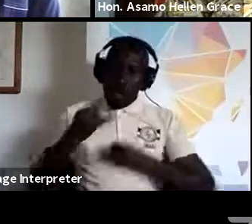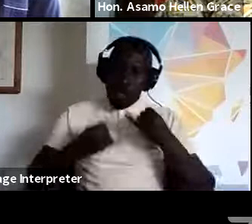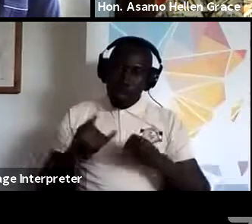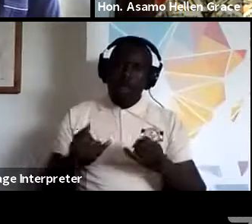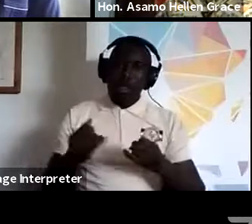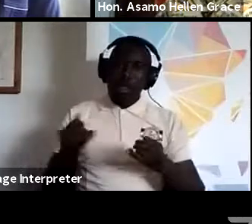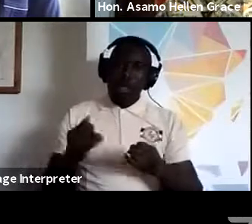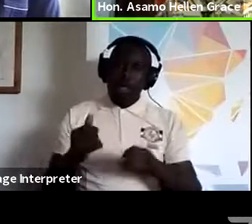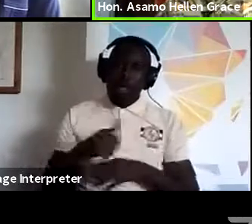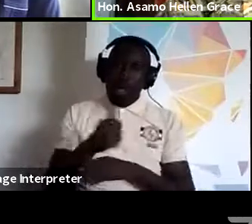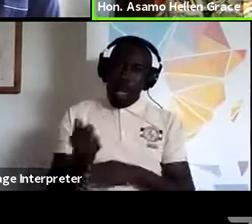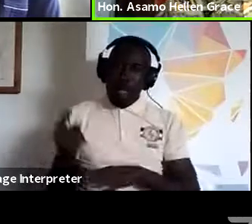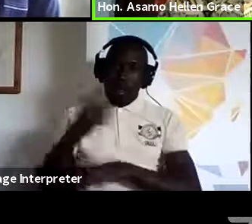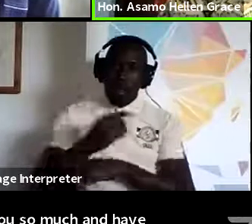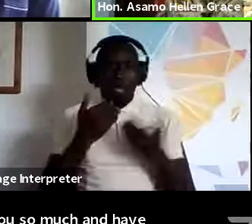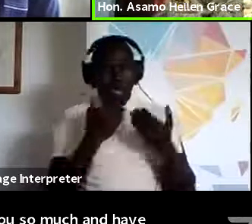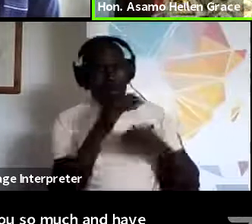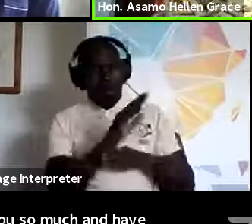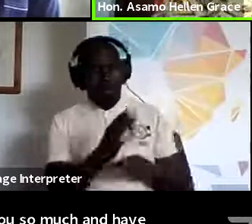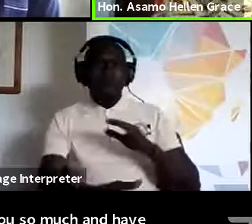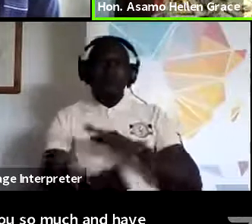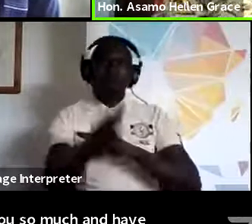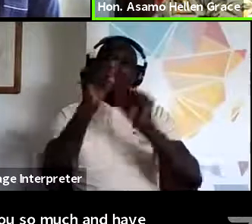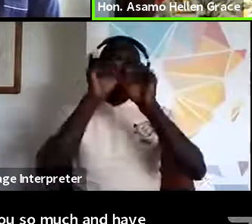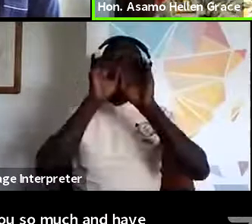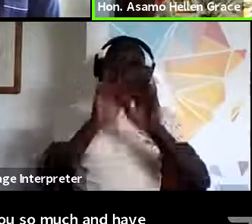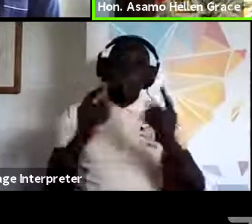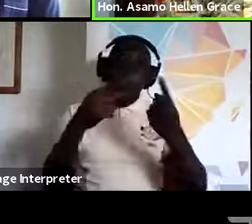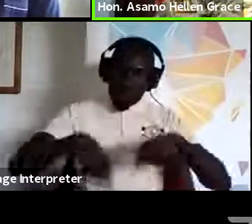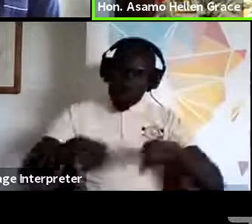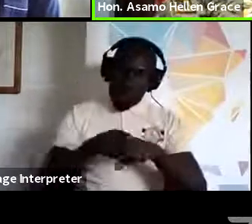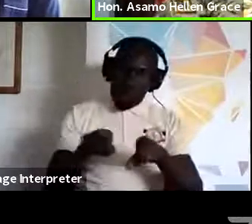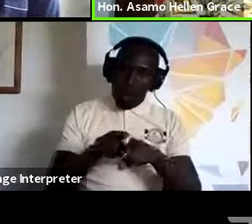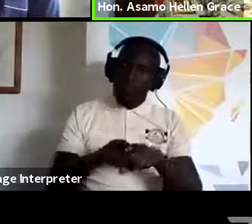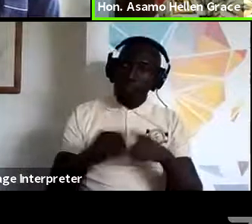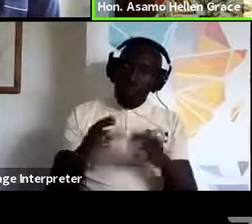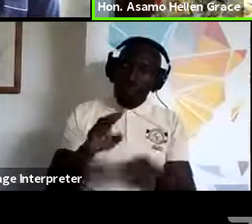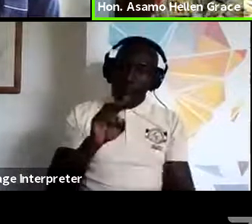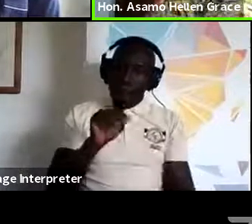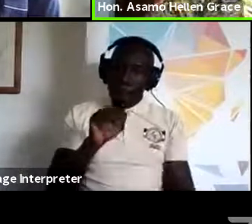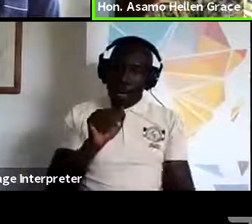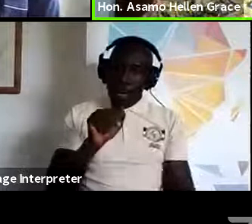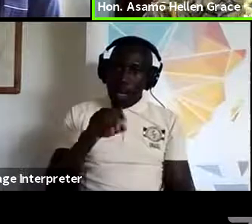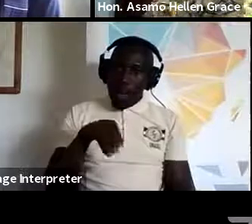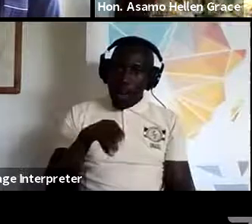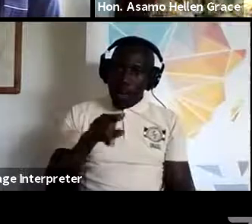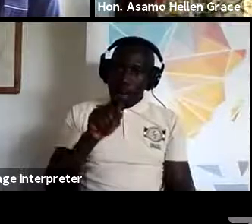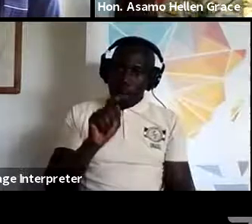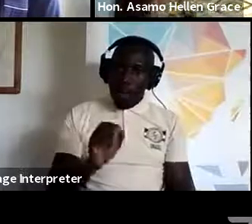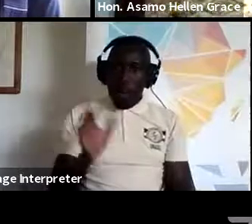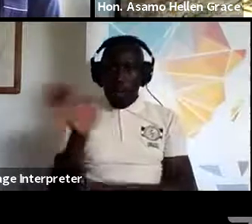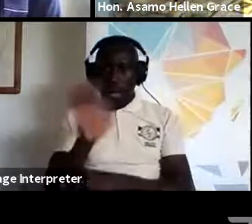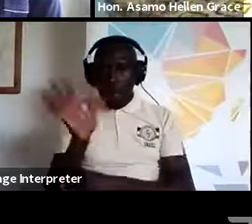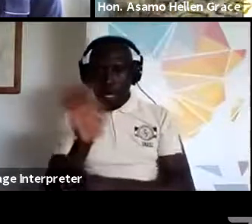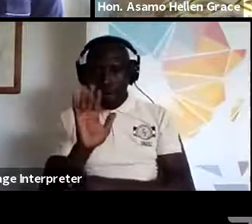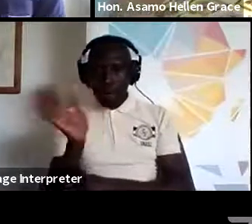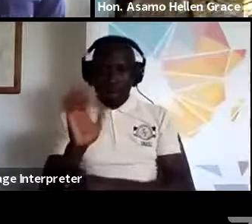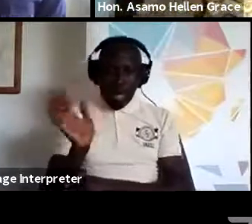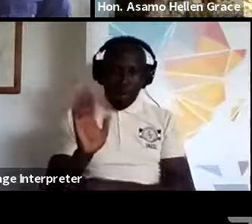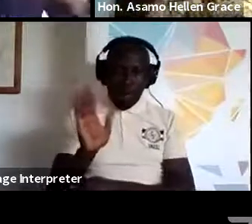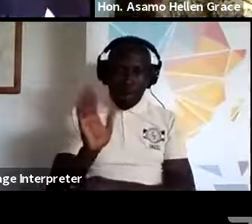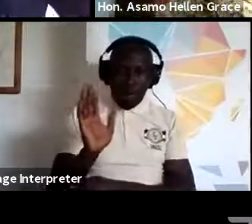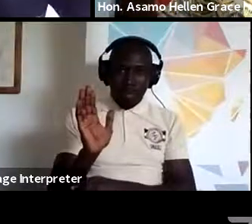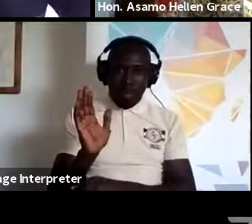day. Thank you so much, and God bless all of you. And we Maputo, bye. Bye. Bye.